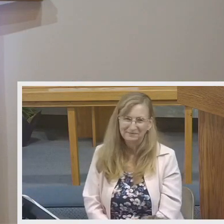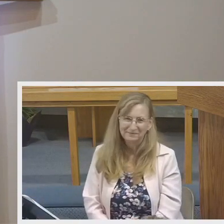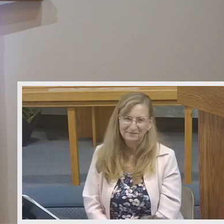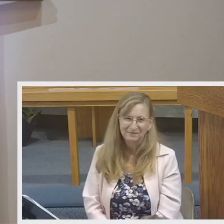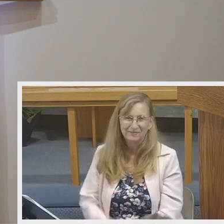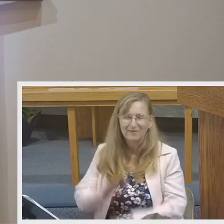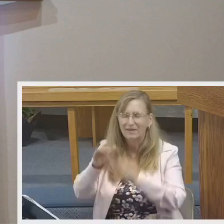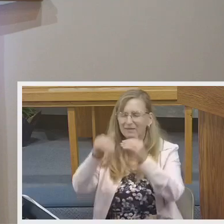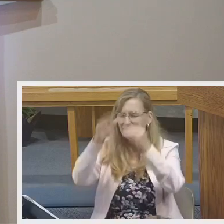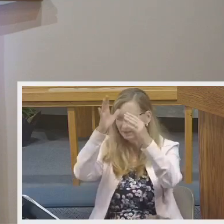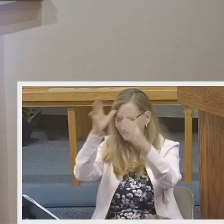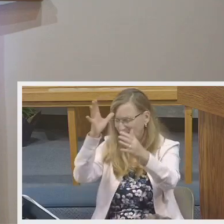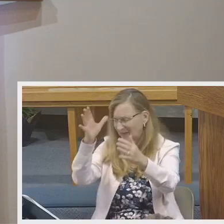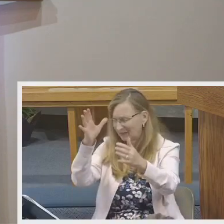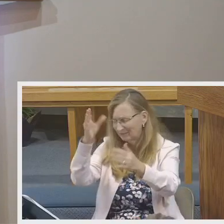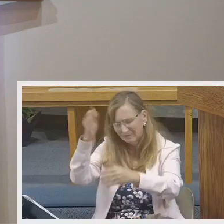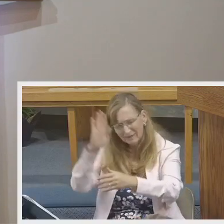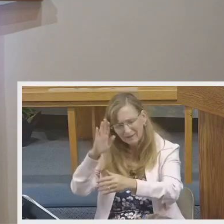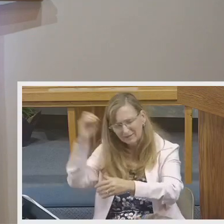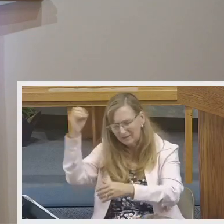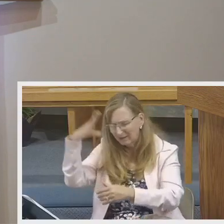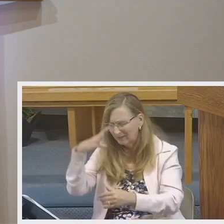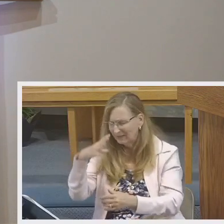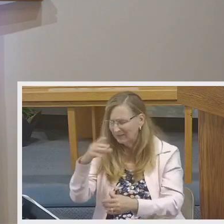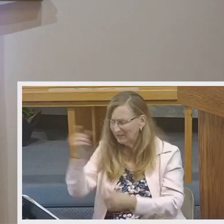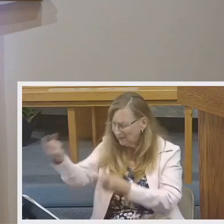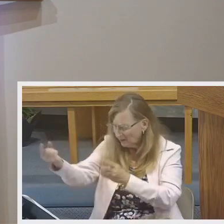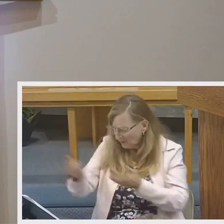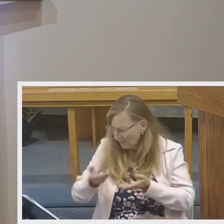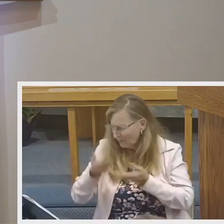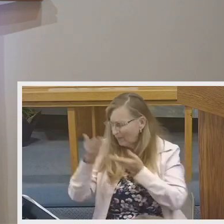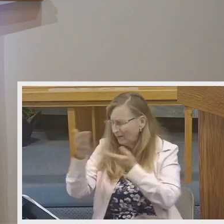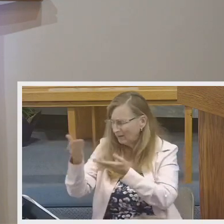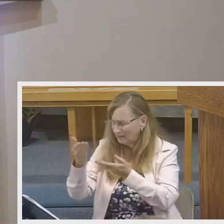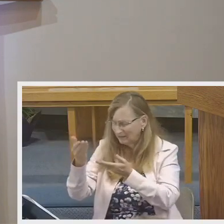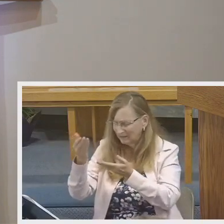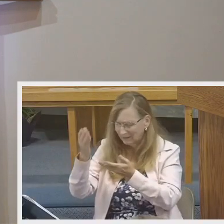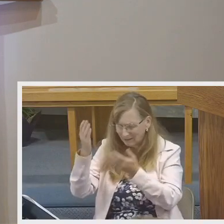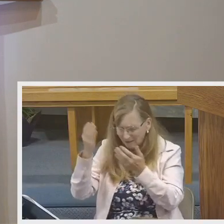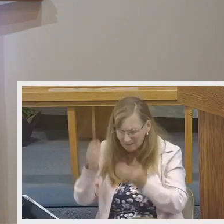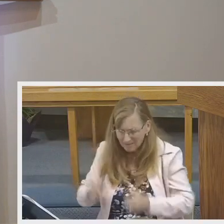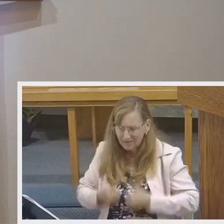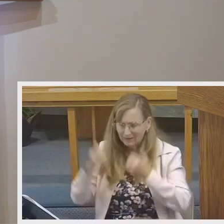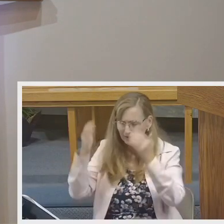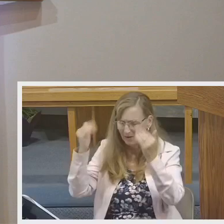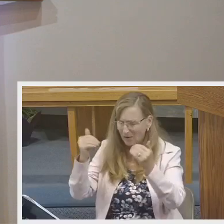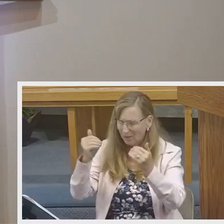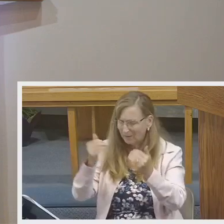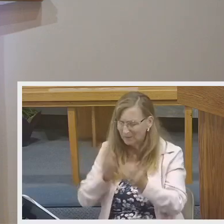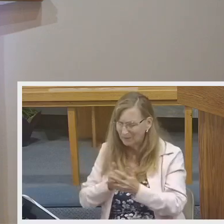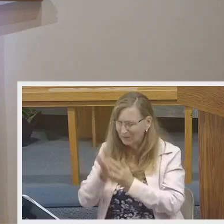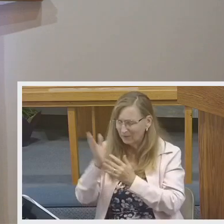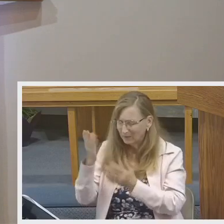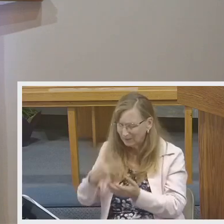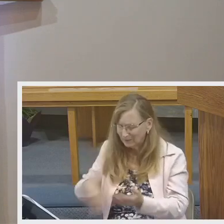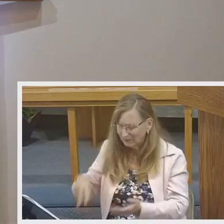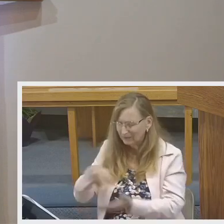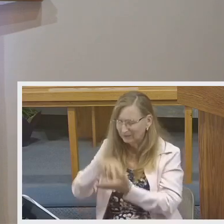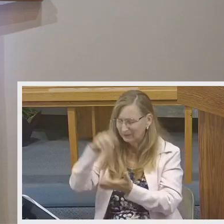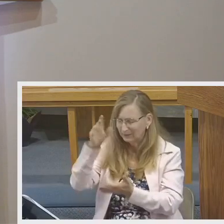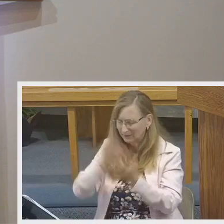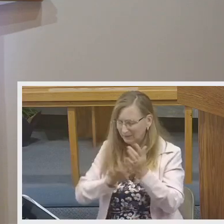Heavenly Father, God of grace, you have brought us into a new and living hope by the resurrection of Jesus Christ from the